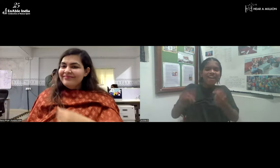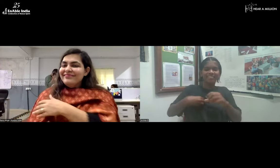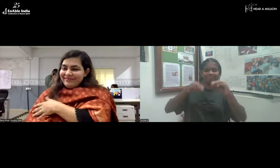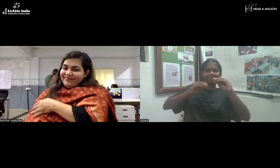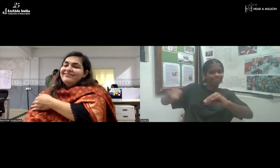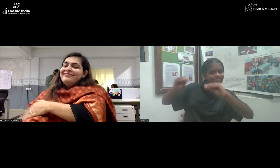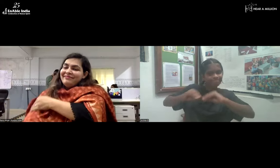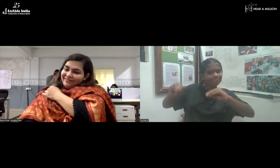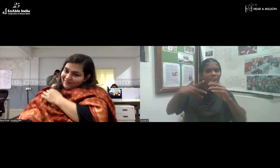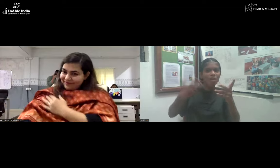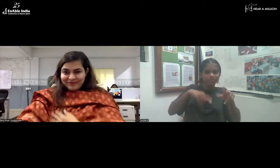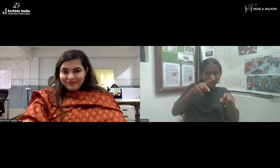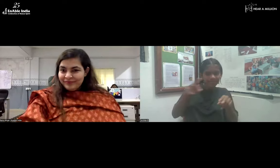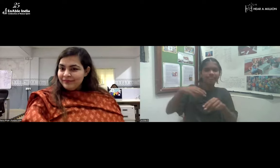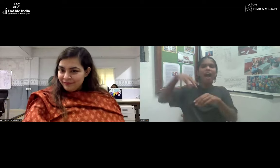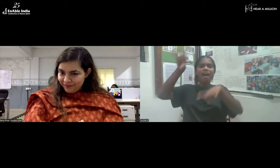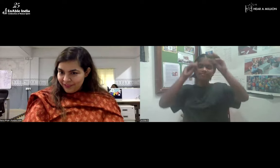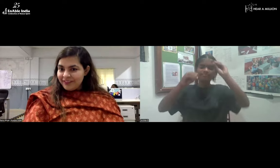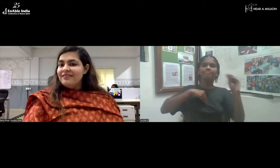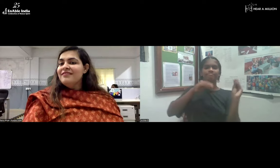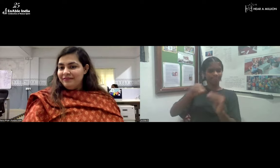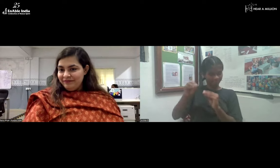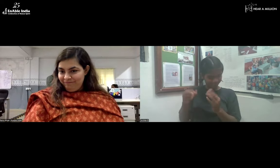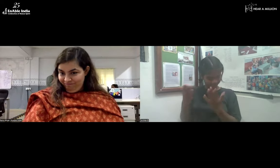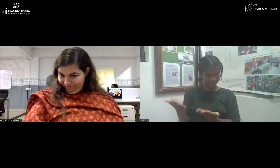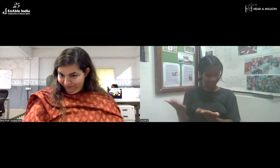or for example, water cycle.